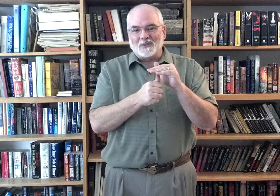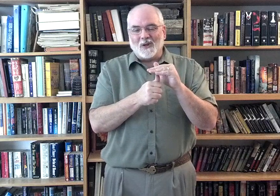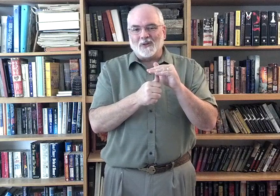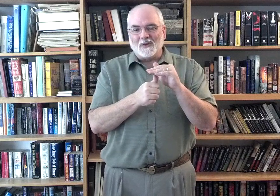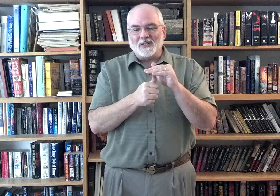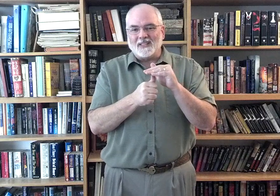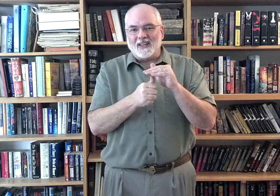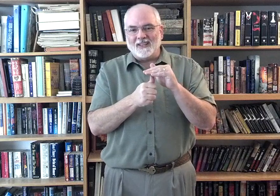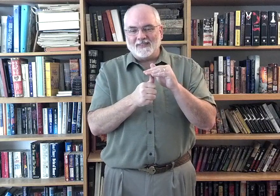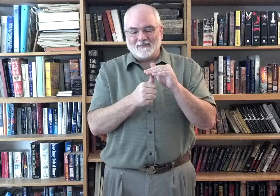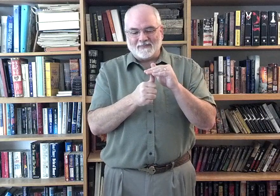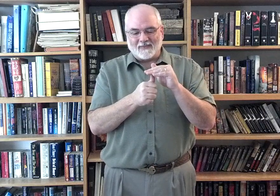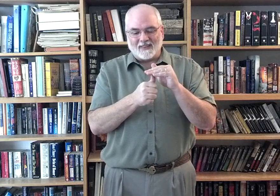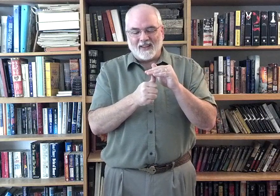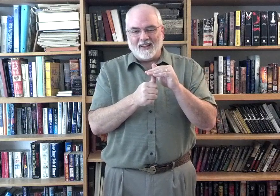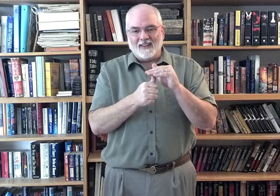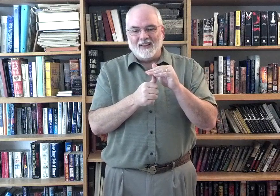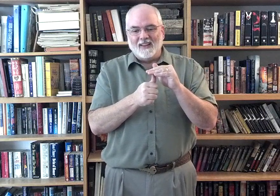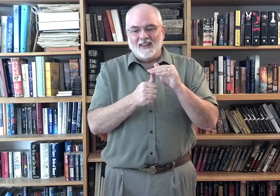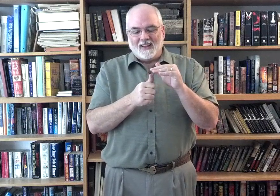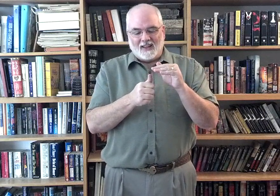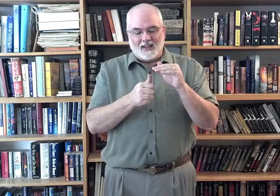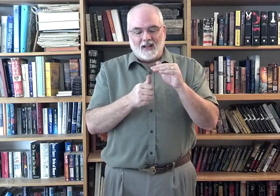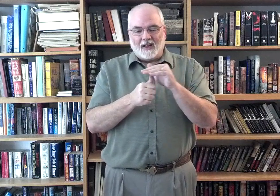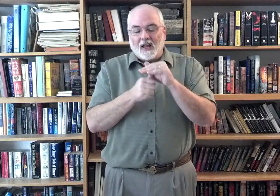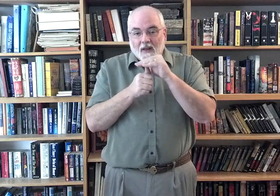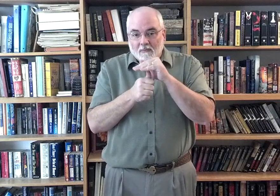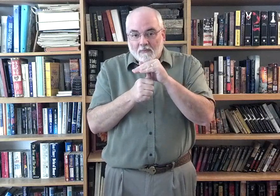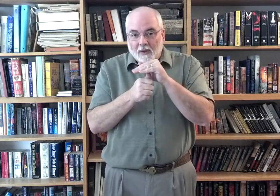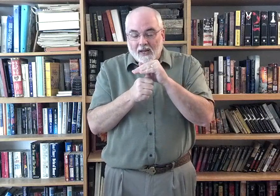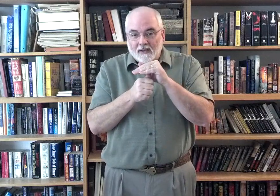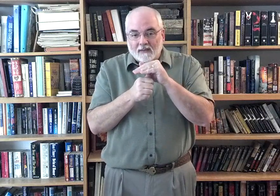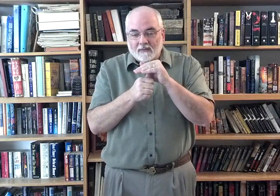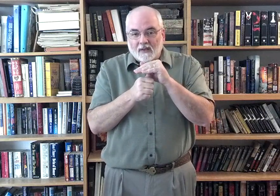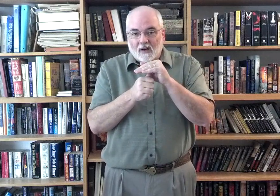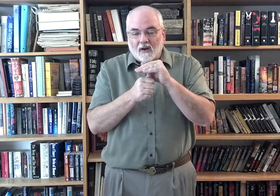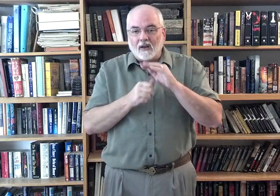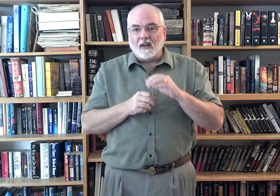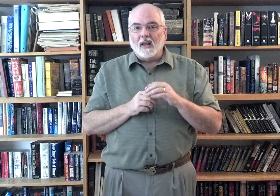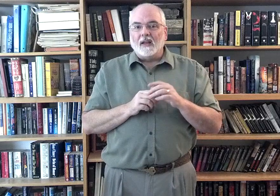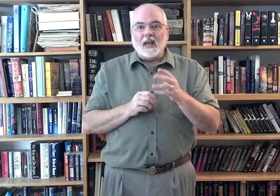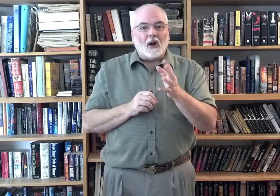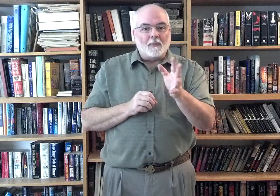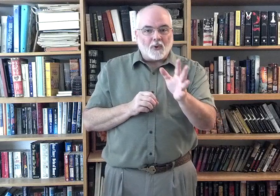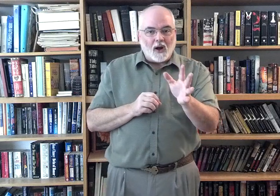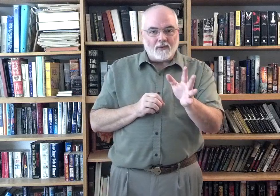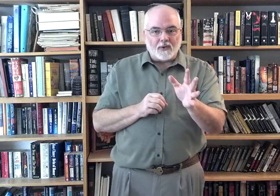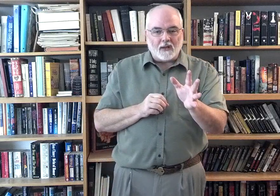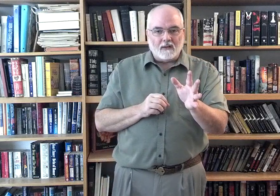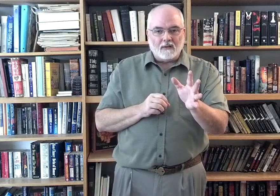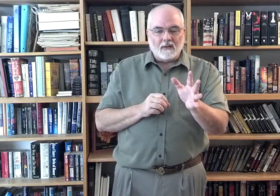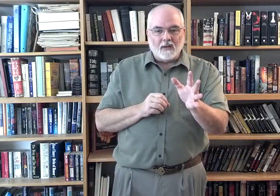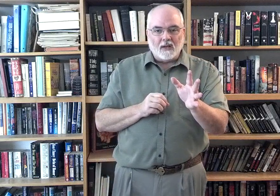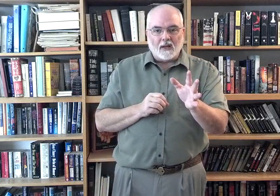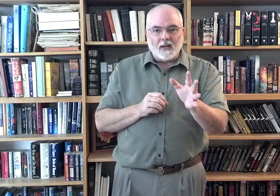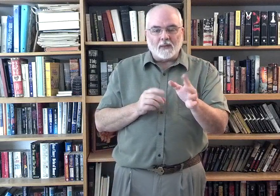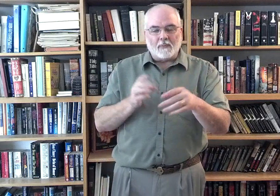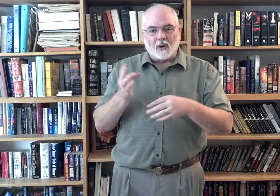song we used to sing, okay? But hidden, all right? Now, a prophet is a